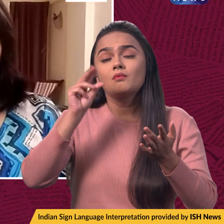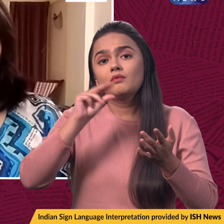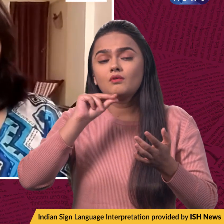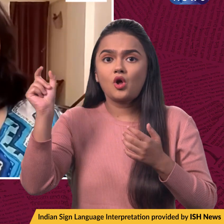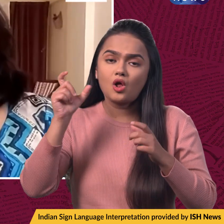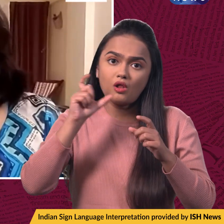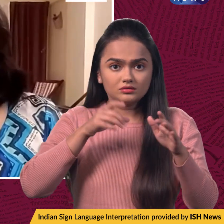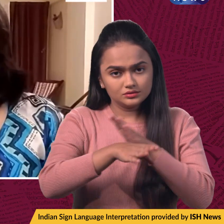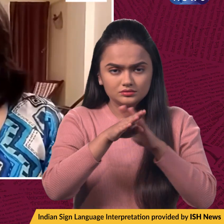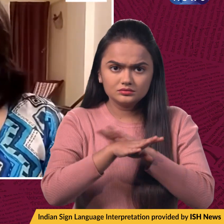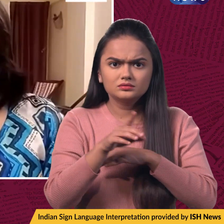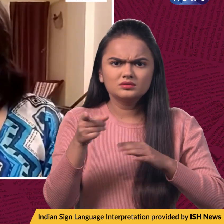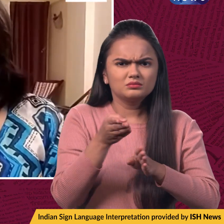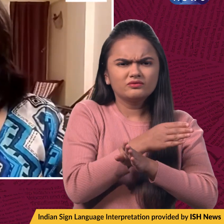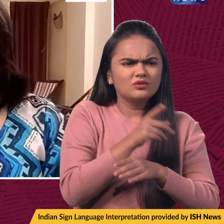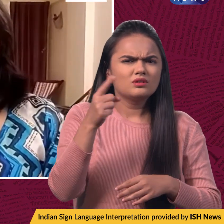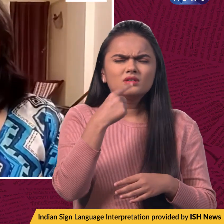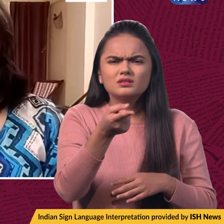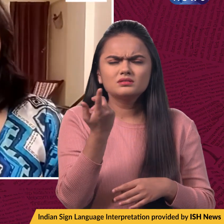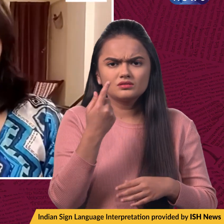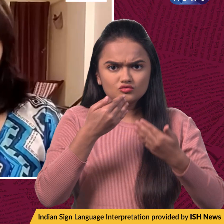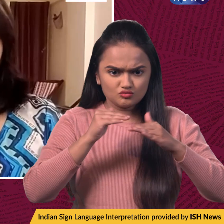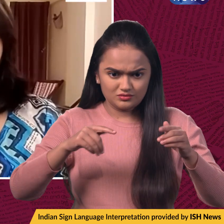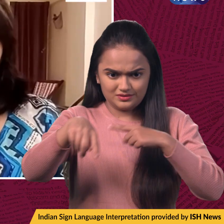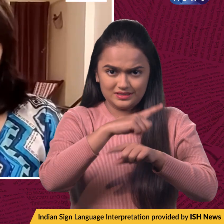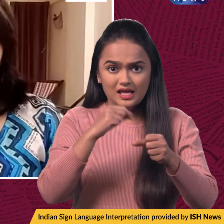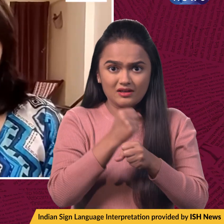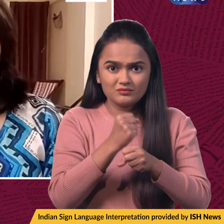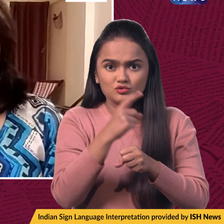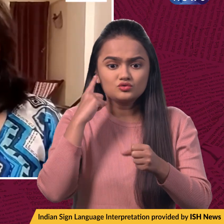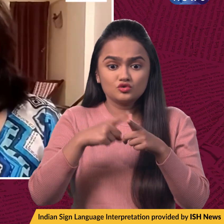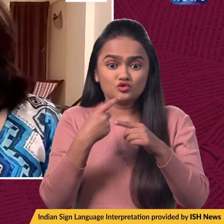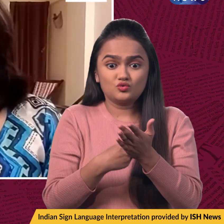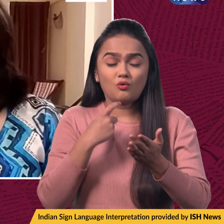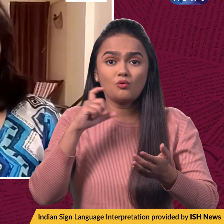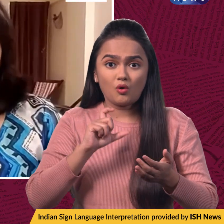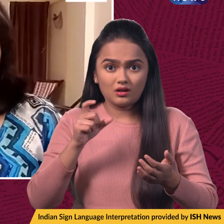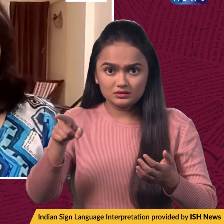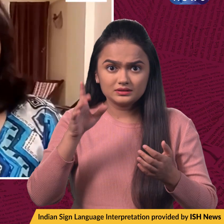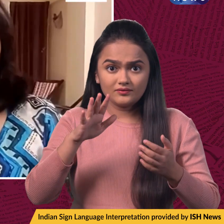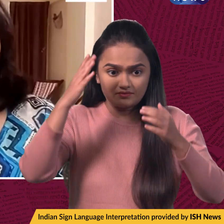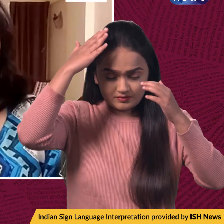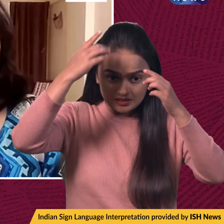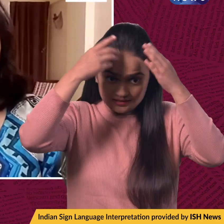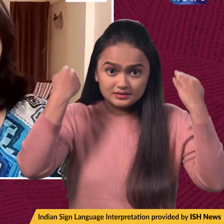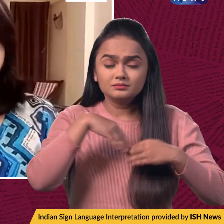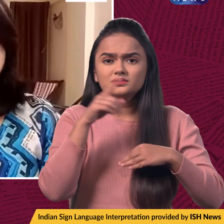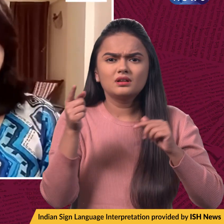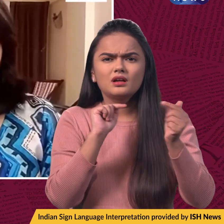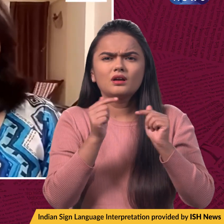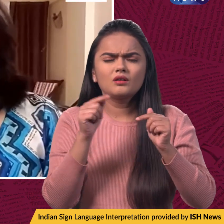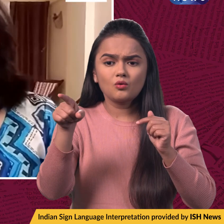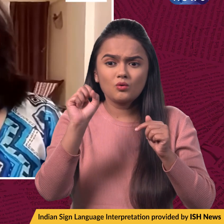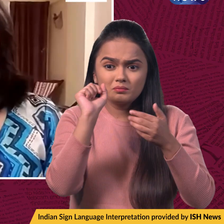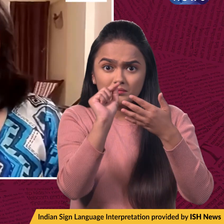earlier videos from the coastal town of Kundapur had showed students in the government's junior college in headscarves arguing with their